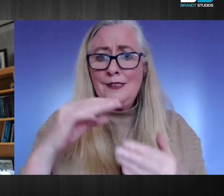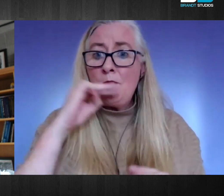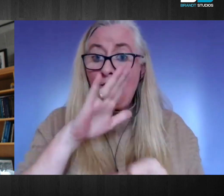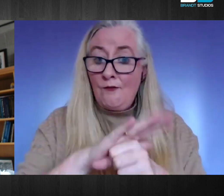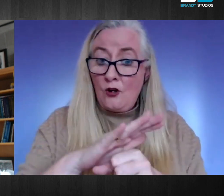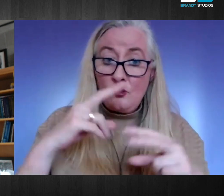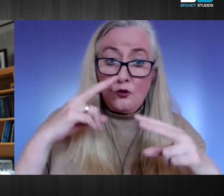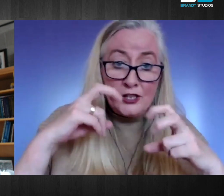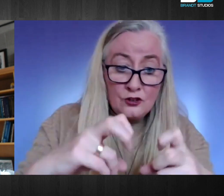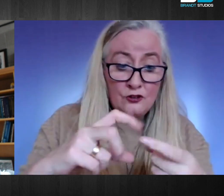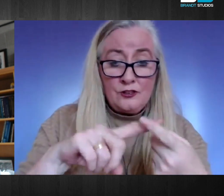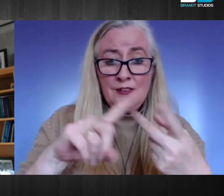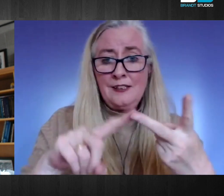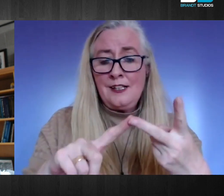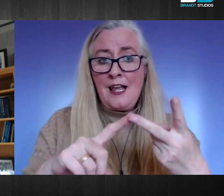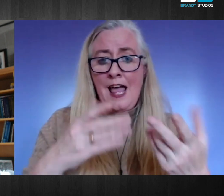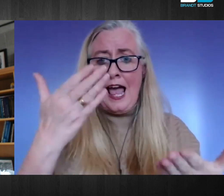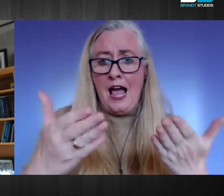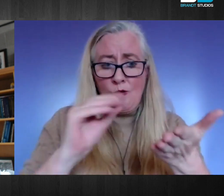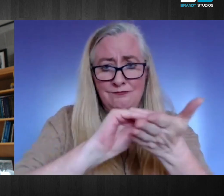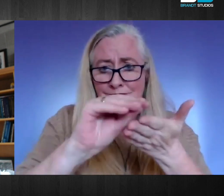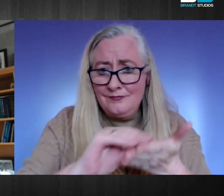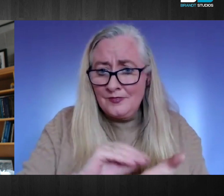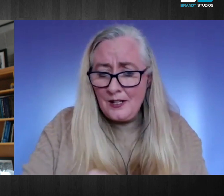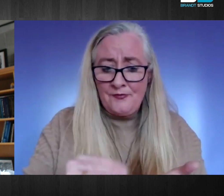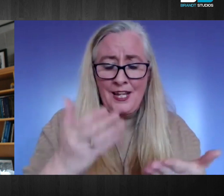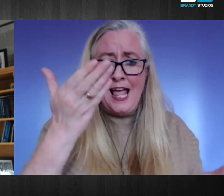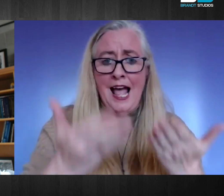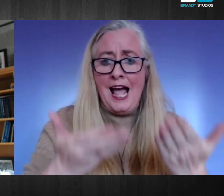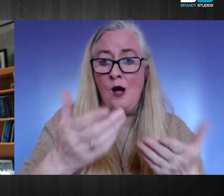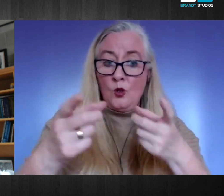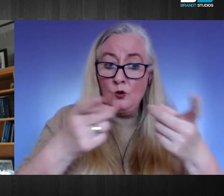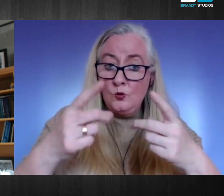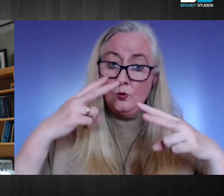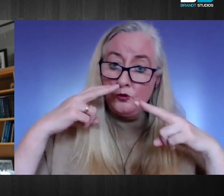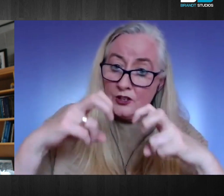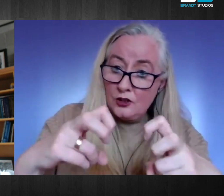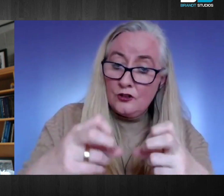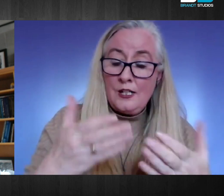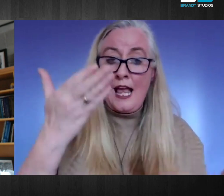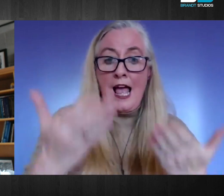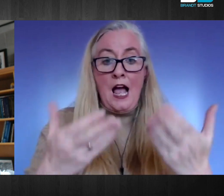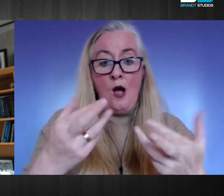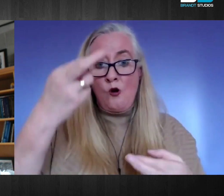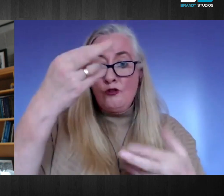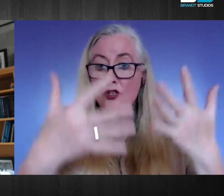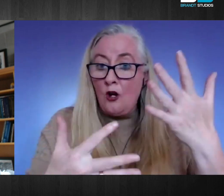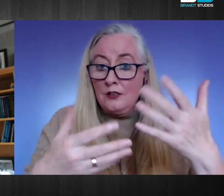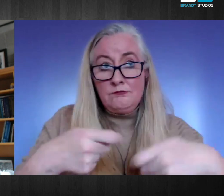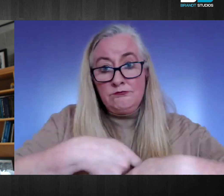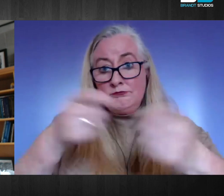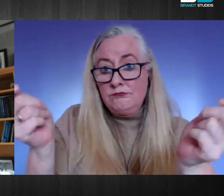is framed, how the research is undertaken, how the results are disseminated and made available